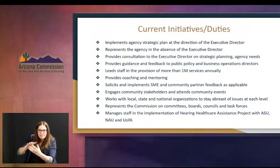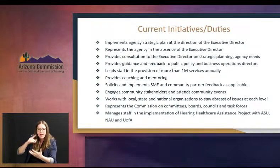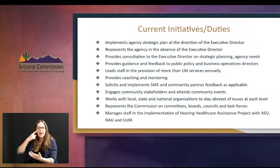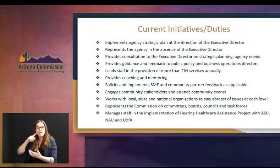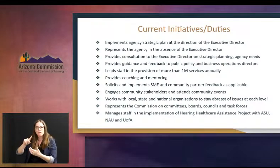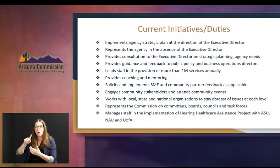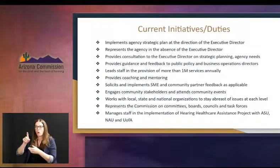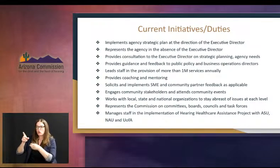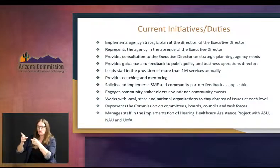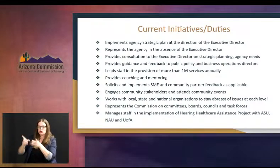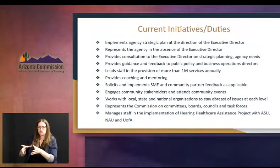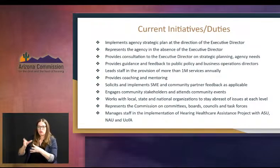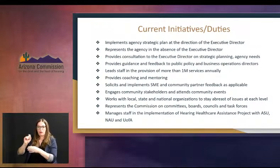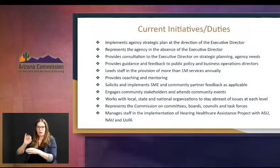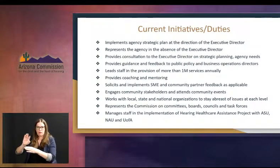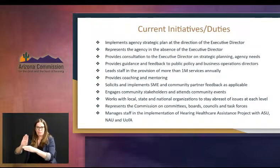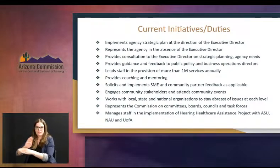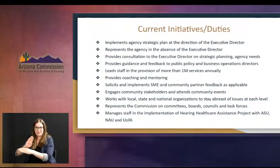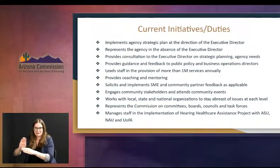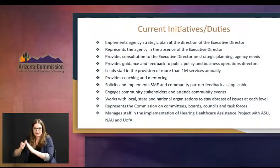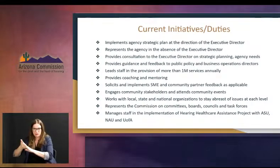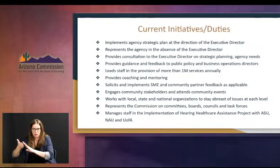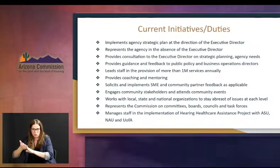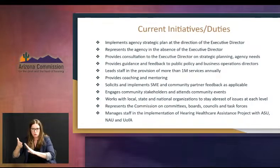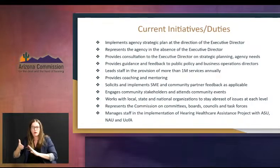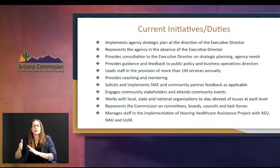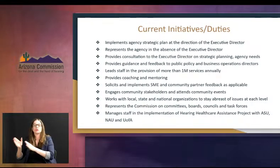and the director of public policy.